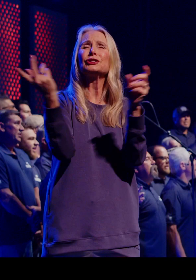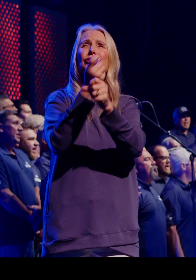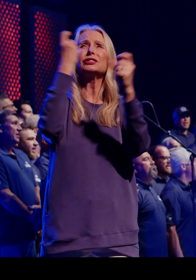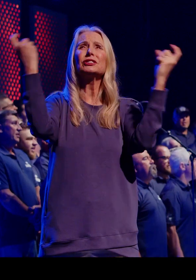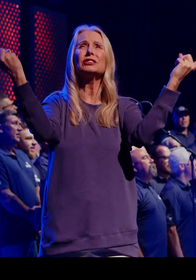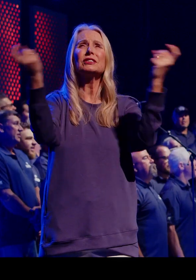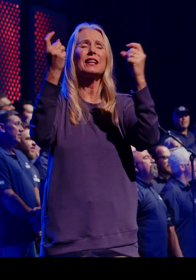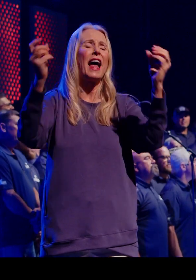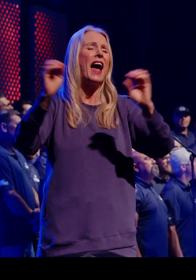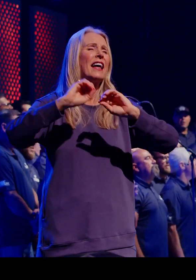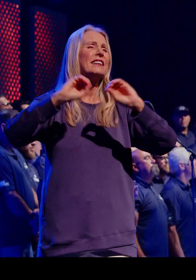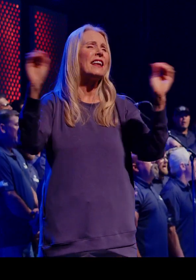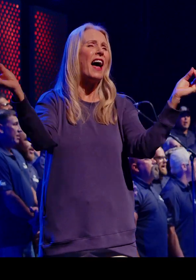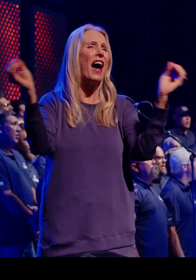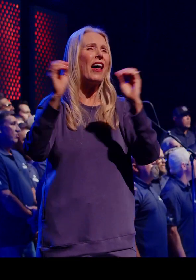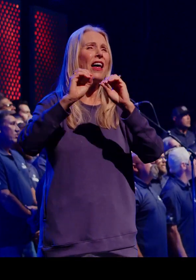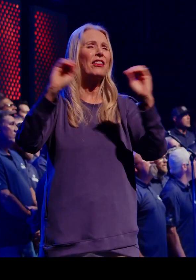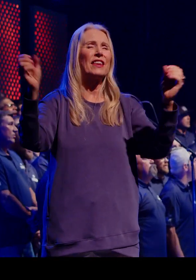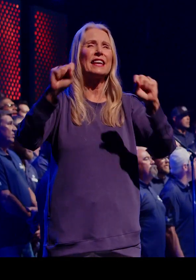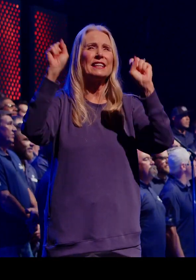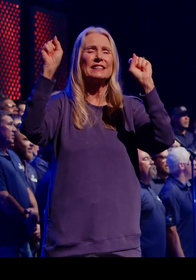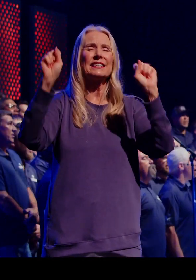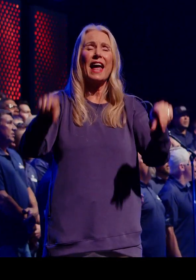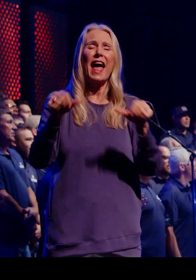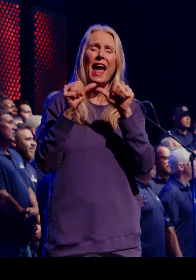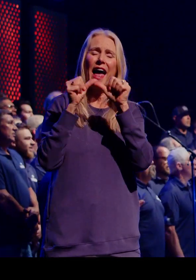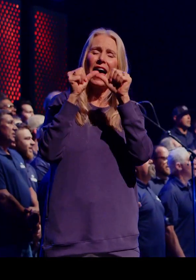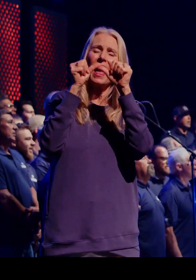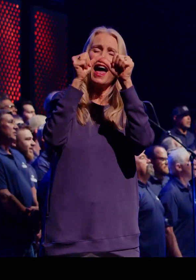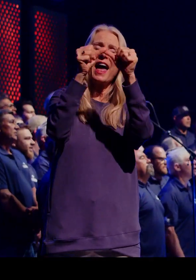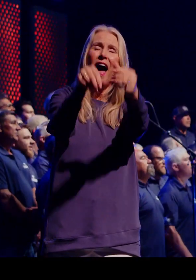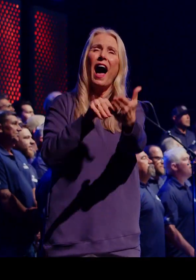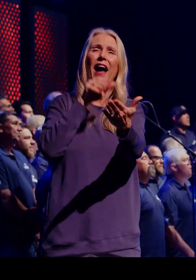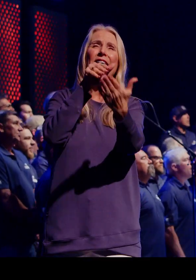can stand against the power of our God.